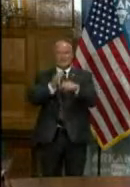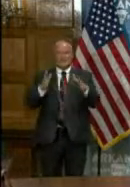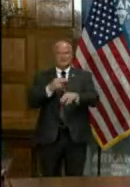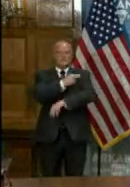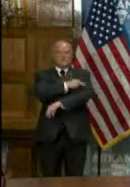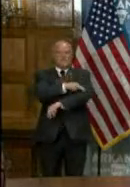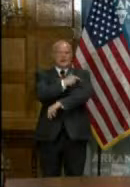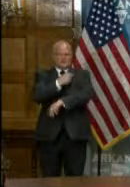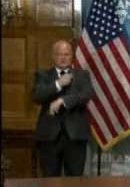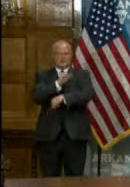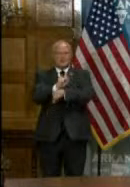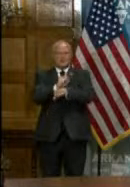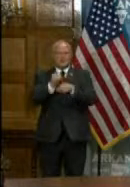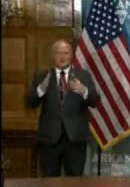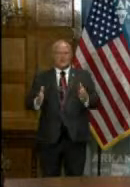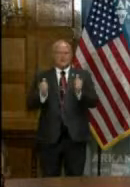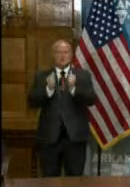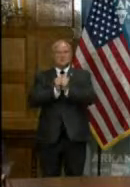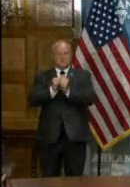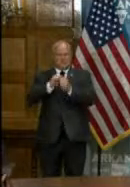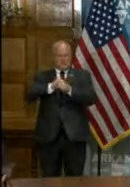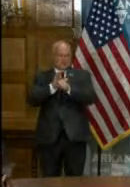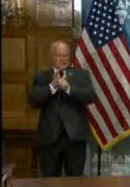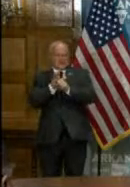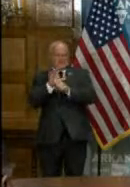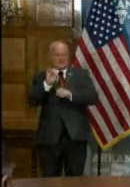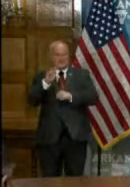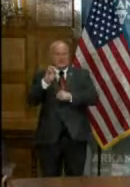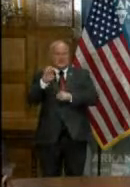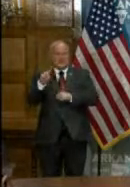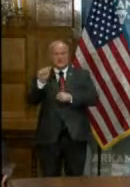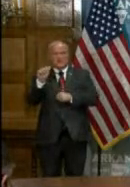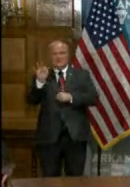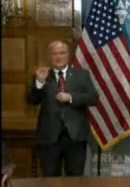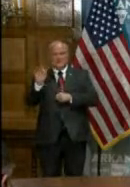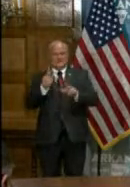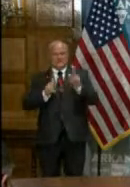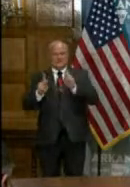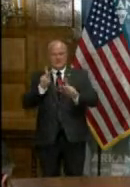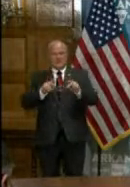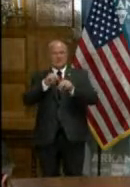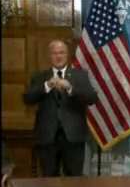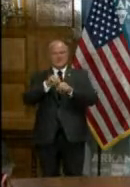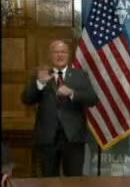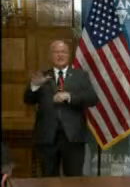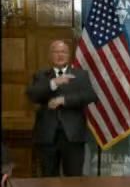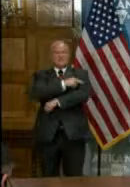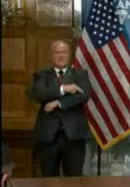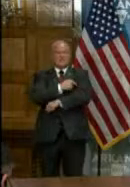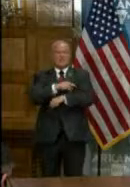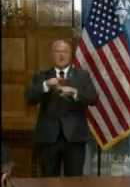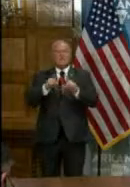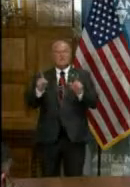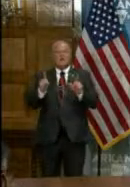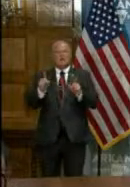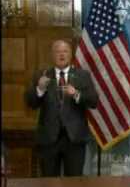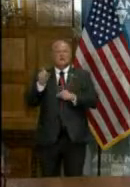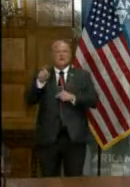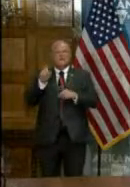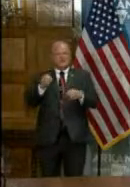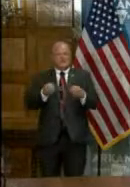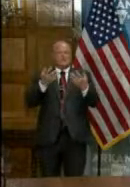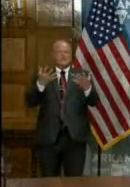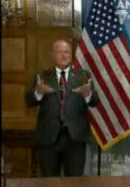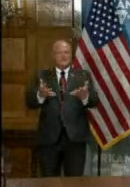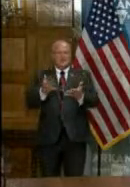hospitals through our hospital institutions. But there was a case made that we ought to